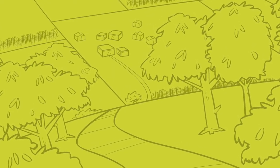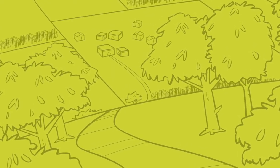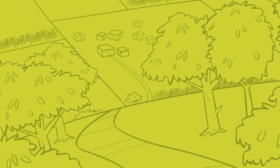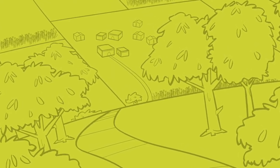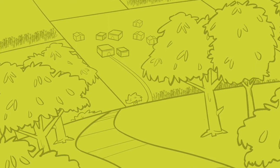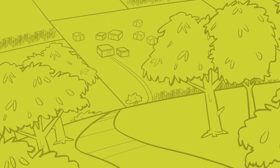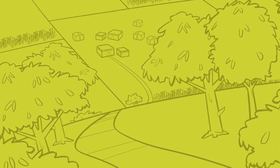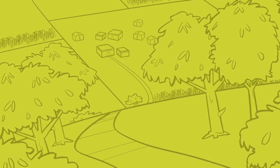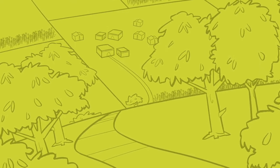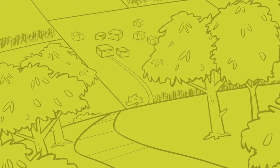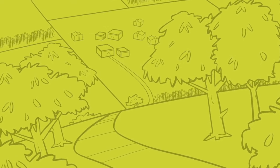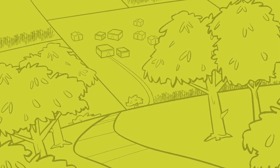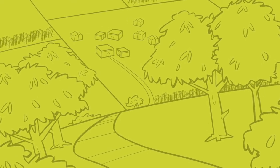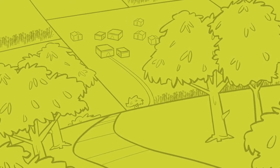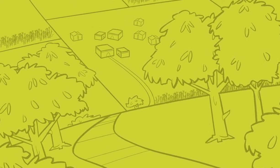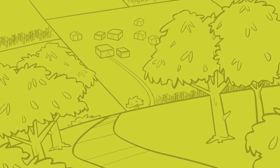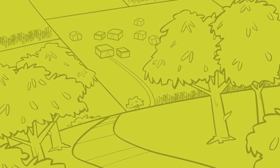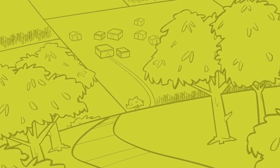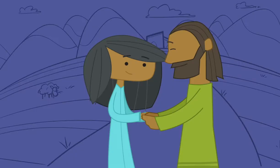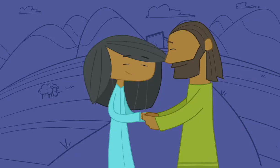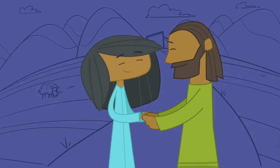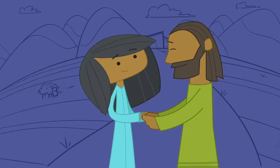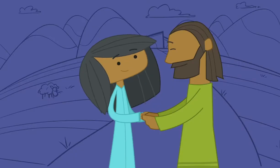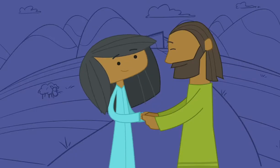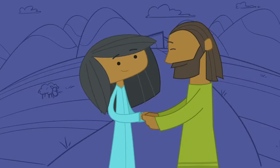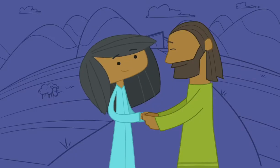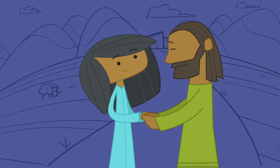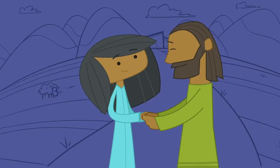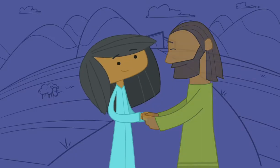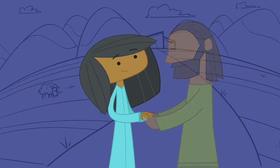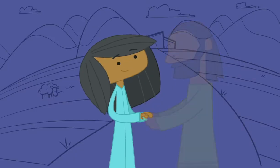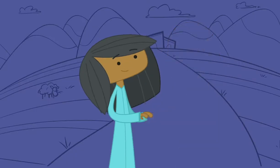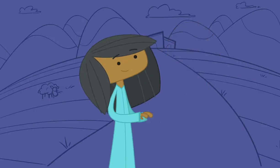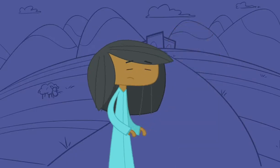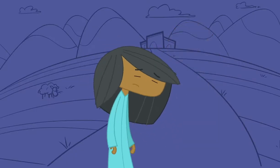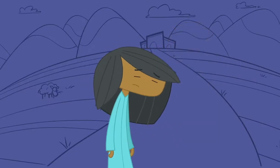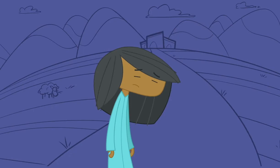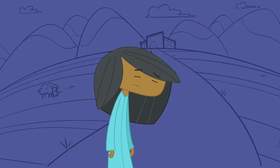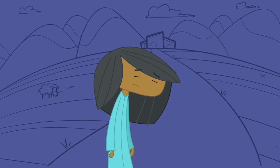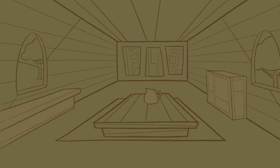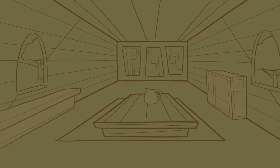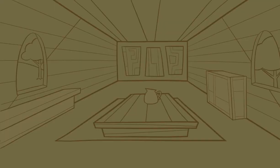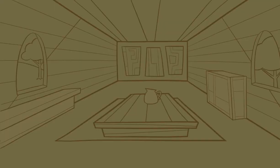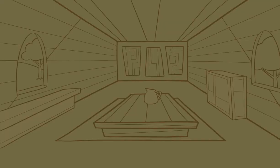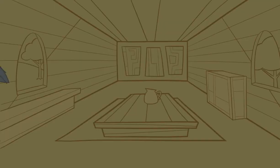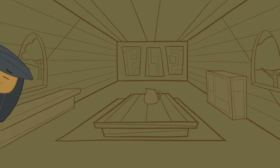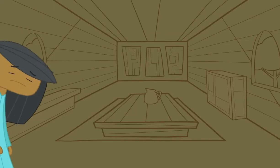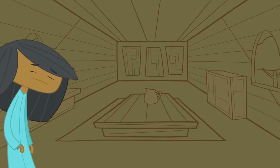of God's special family, the Israelites. A few years later, though, Ruth's husband died. Instead of returning to her